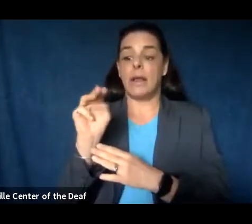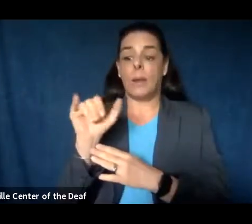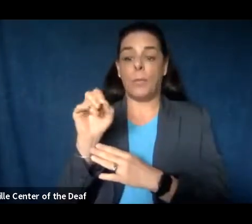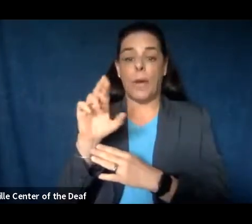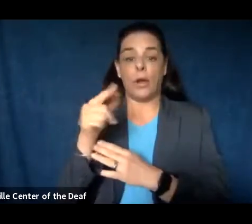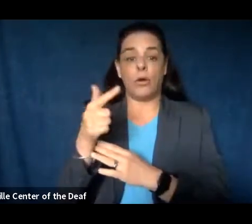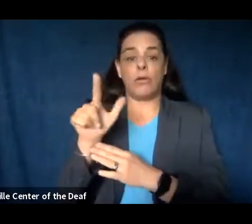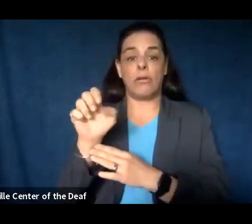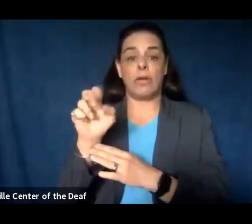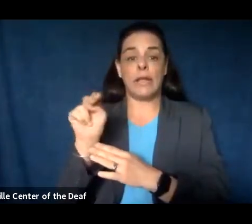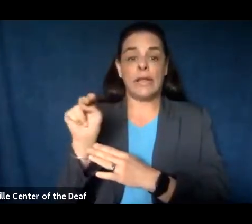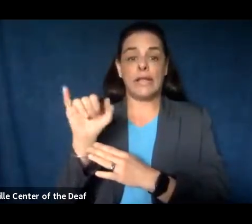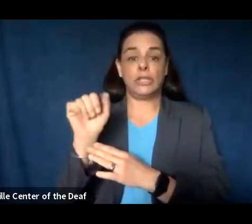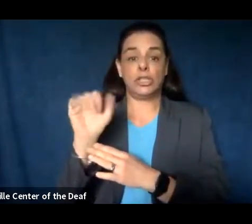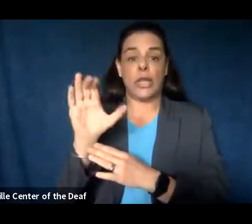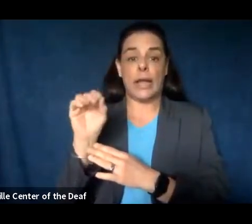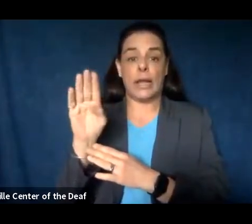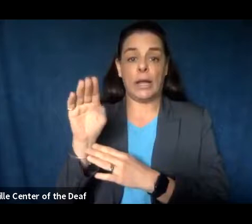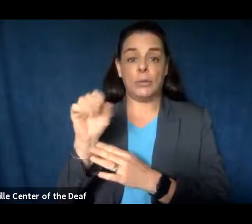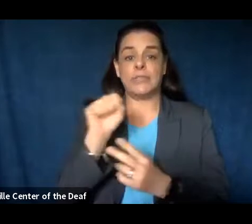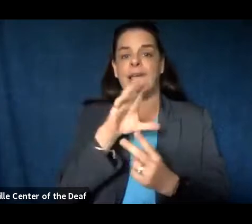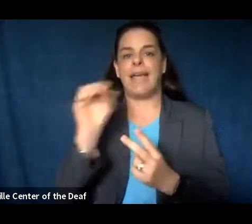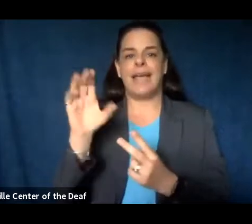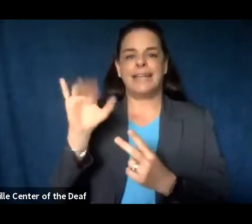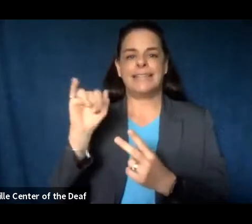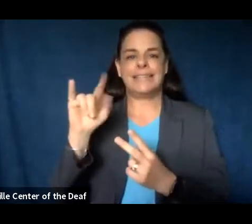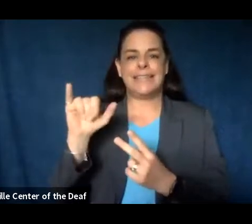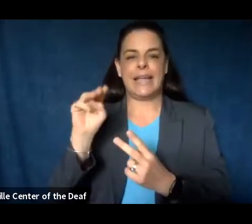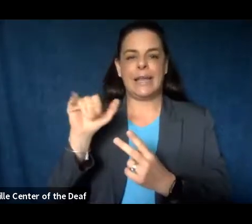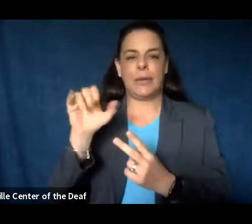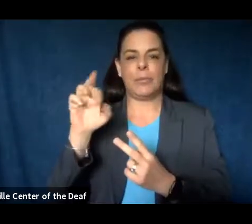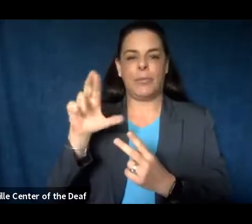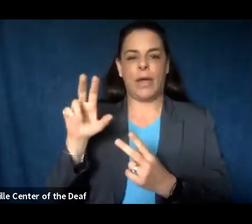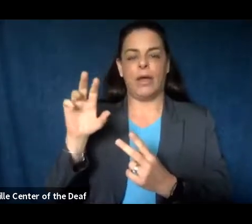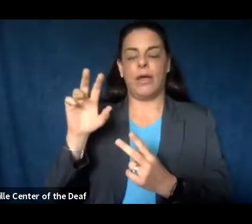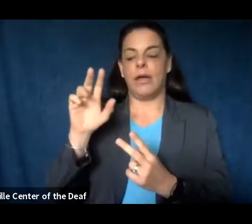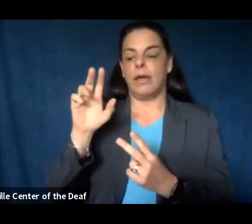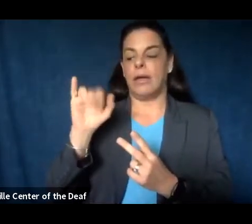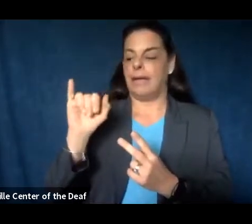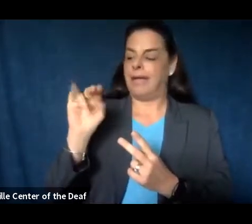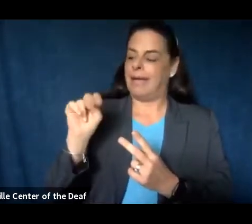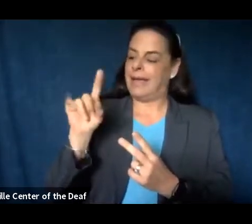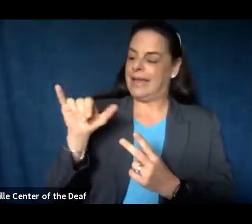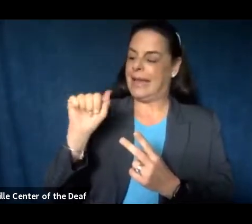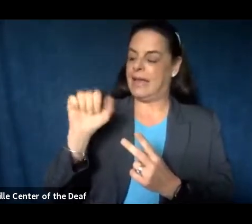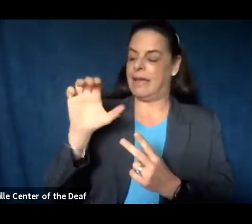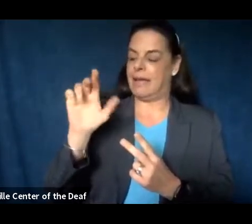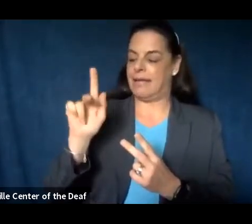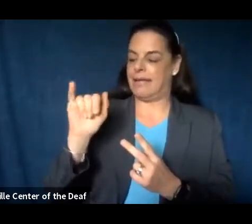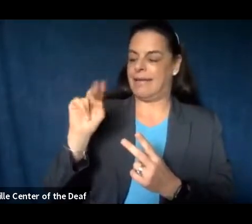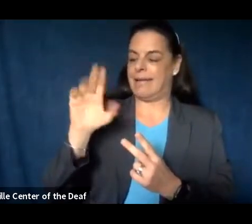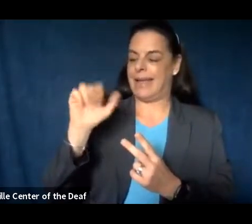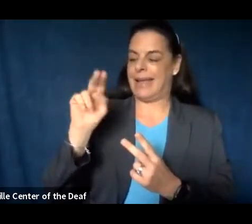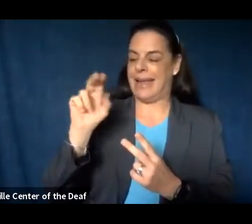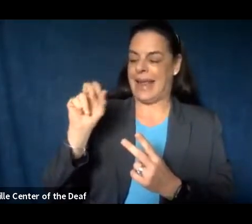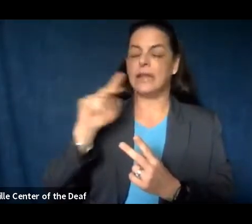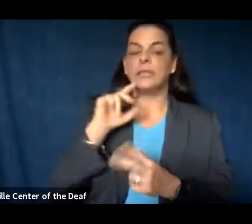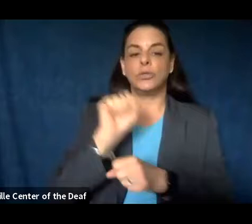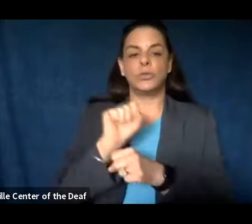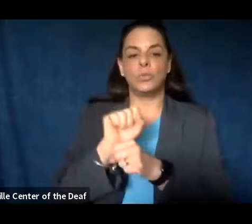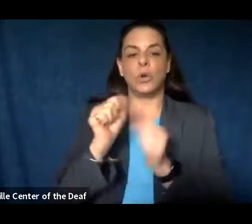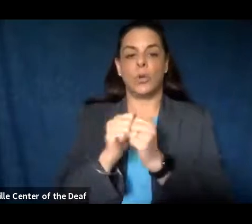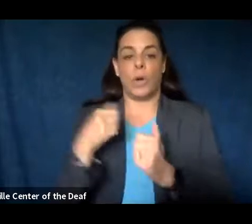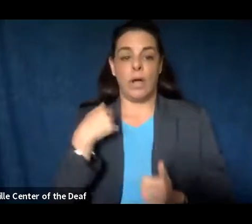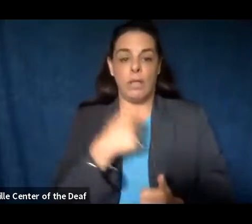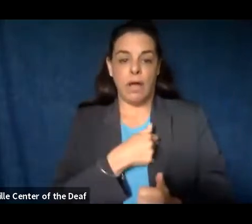Knoxville Mayor India Kincannon are working together in collaboration with us, members of the business community, and